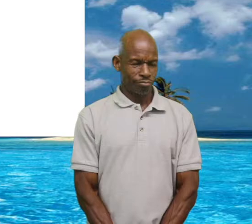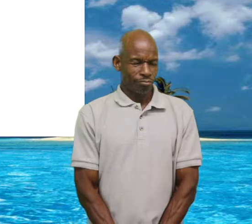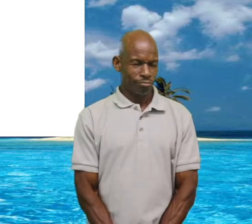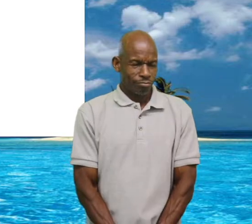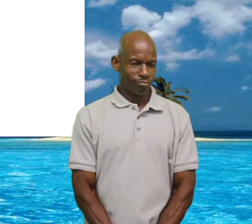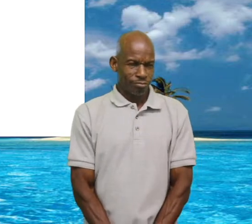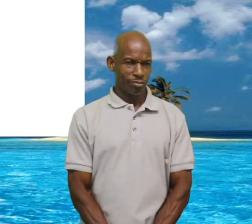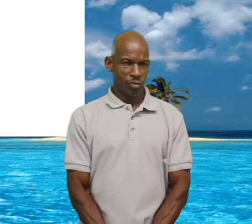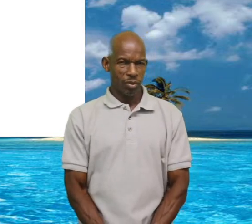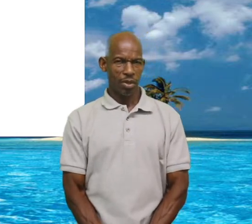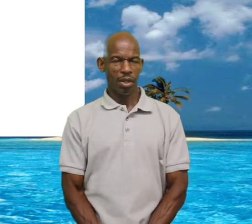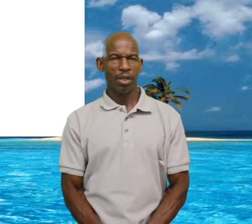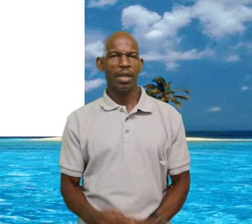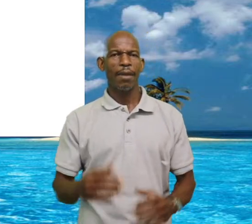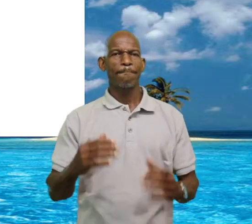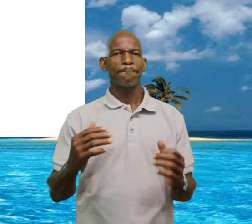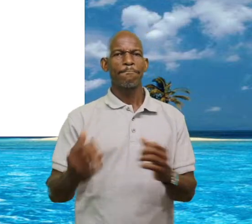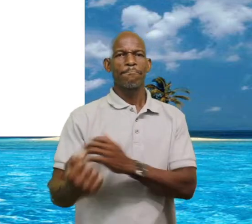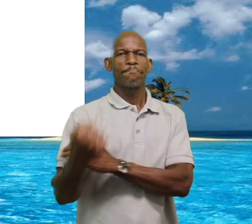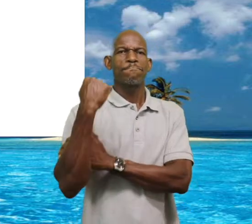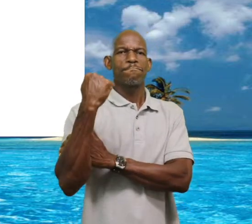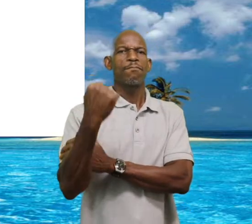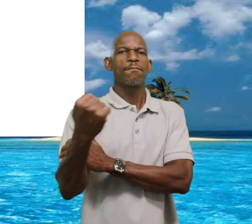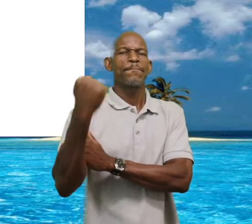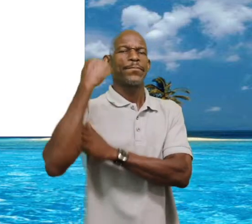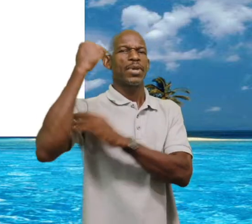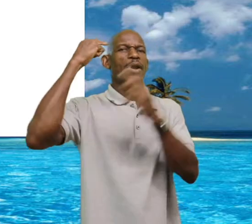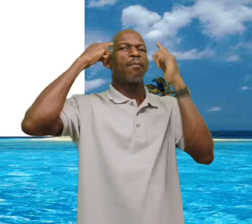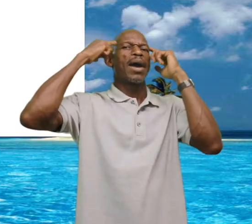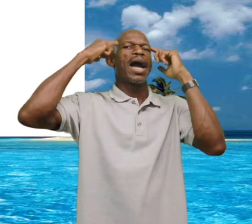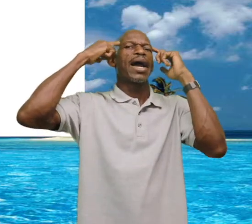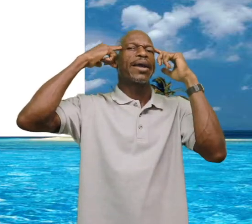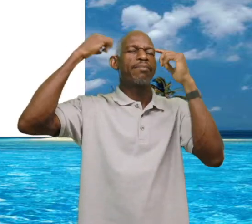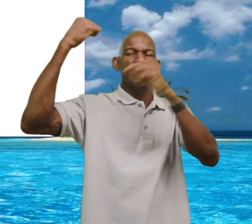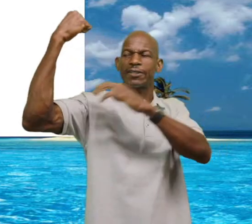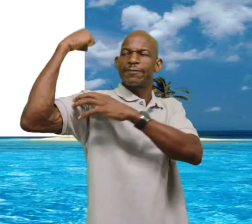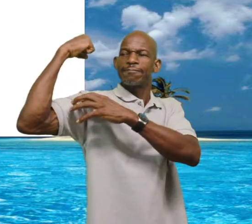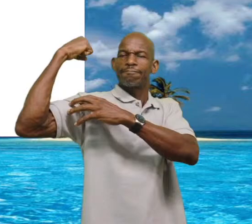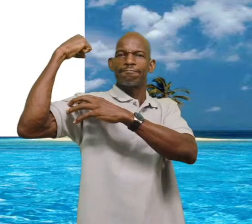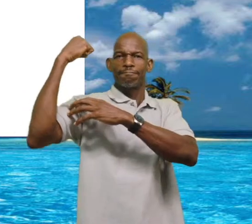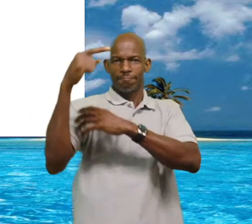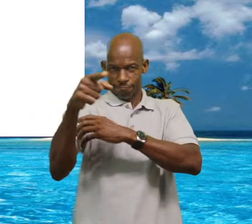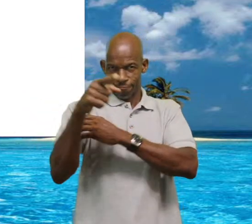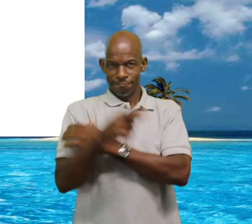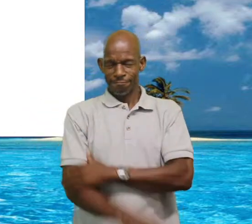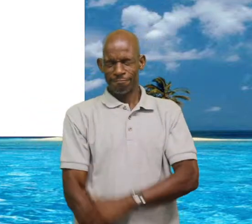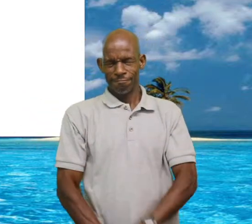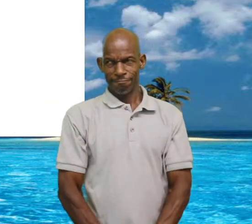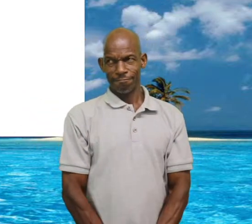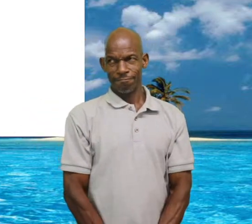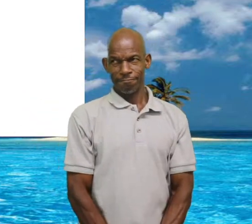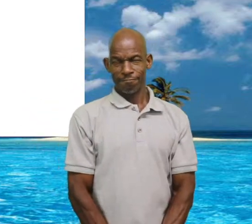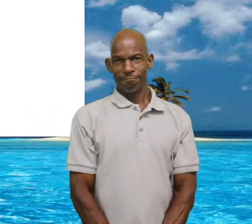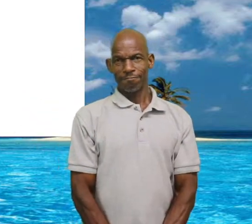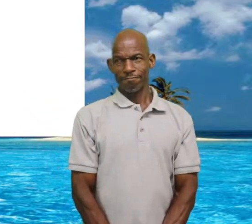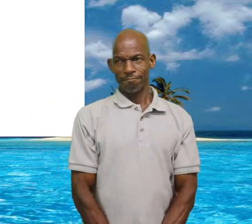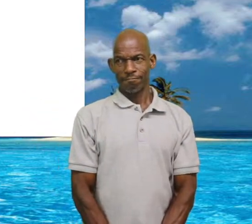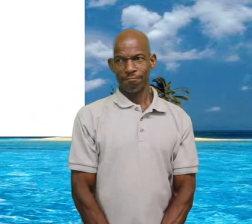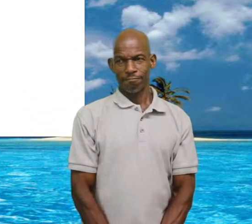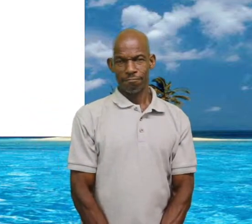And you are going to be making some sentences for me, right? So I will be giving you a list of